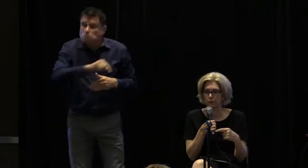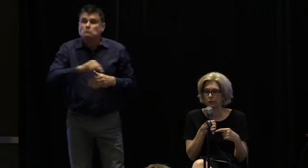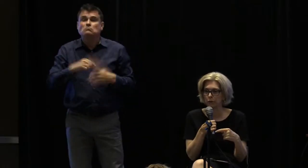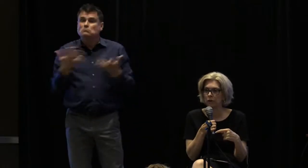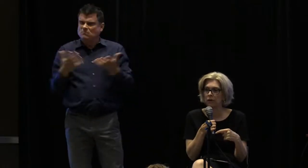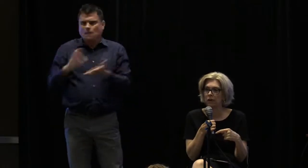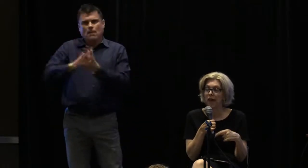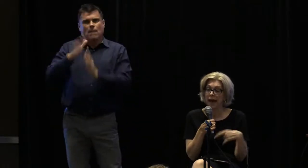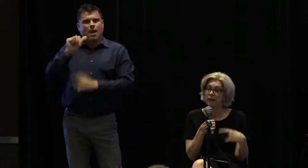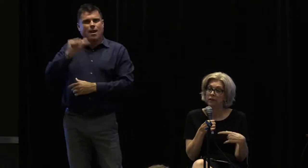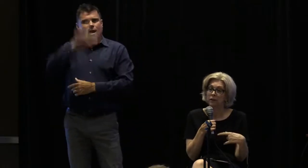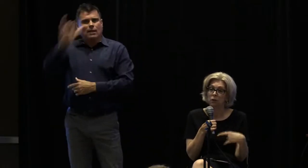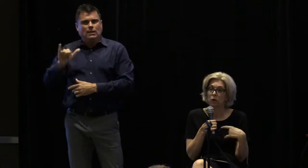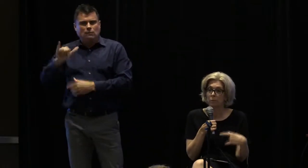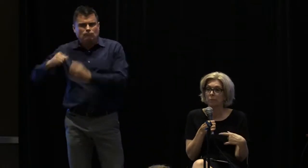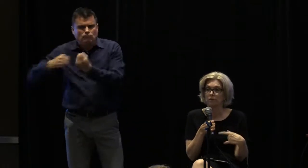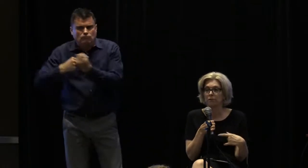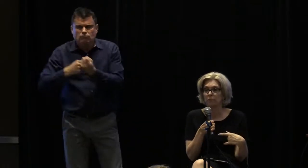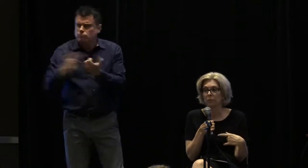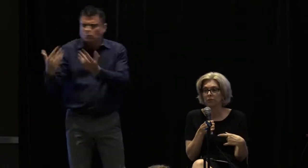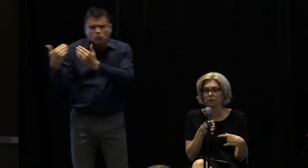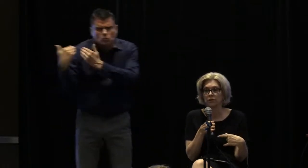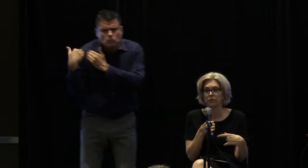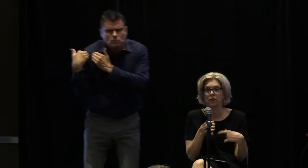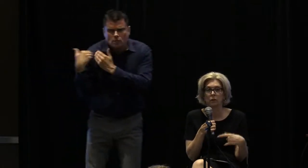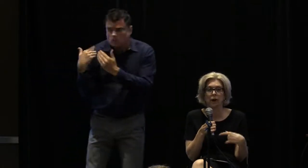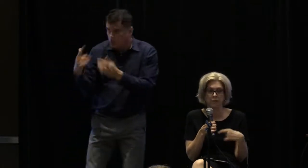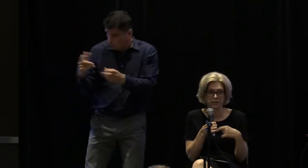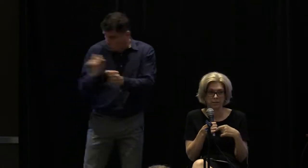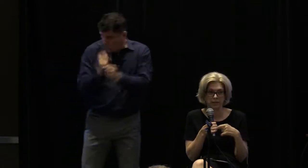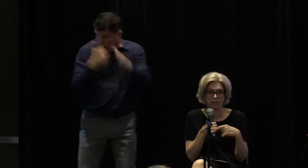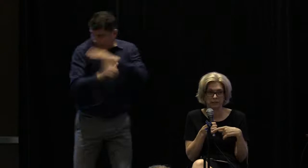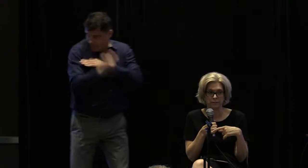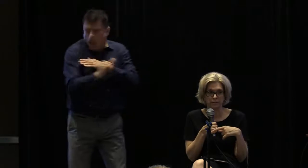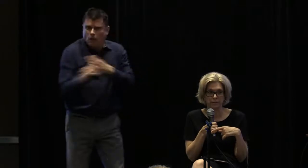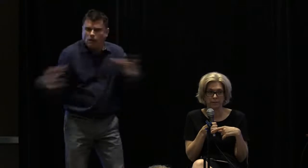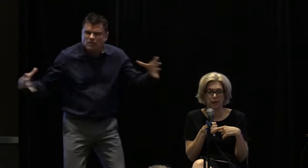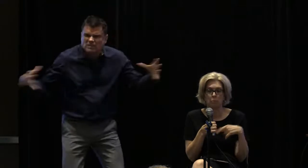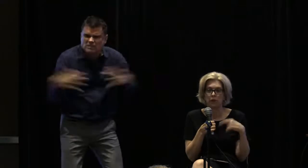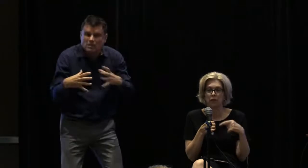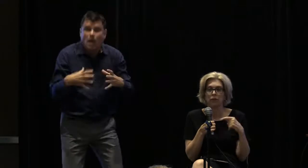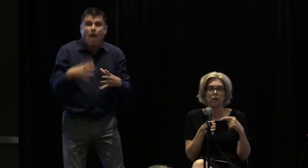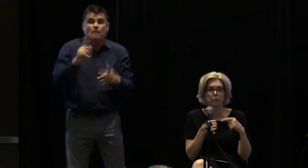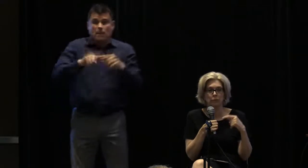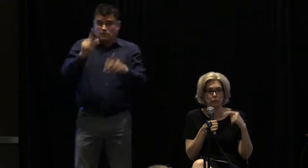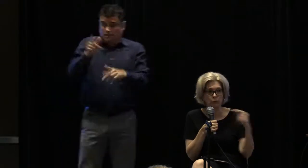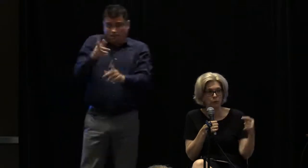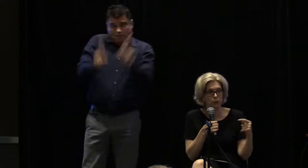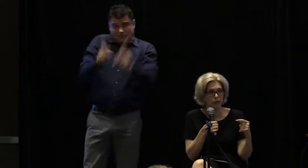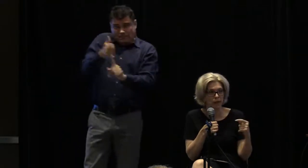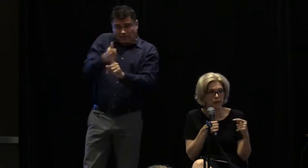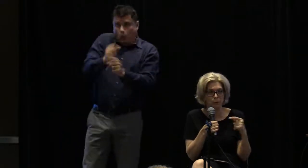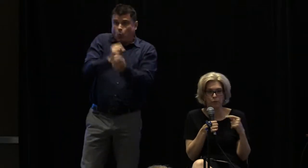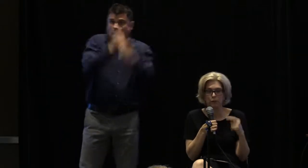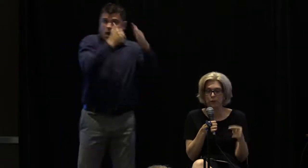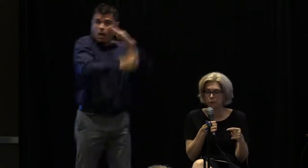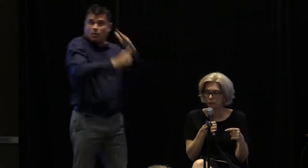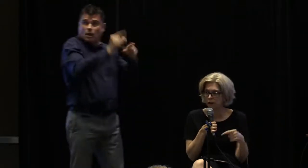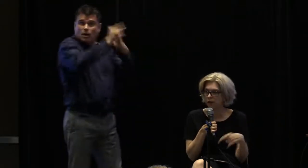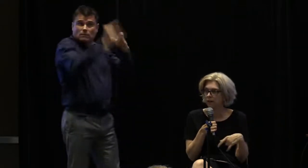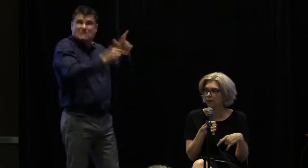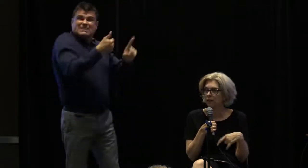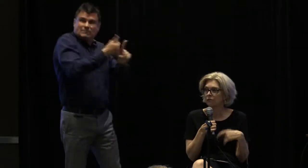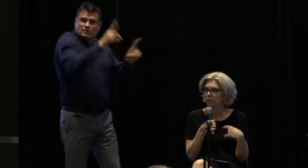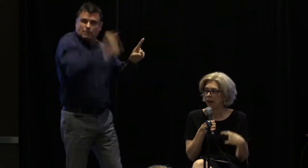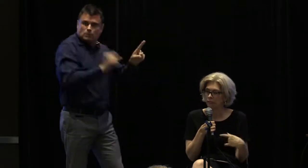responsibility through their role, and who are members of the public service who have disabilities. But it also comes from you. It comes from the